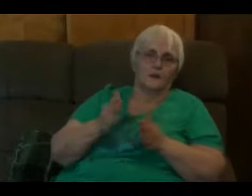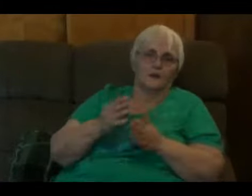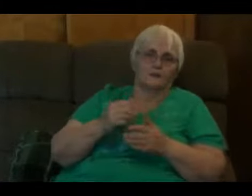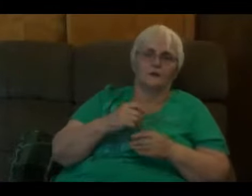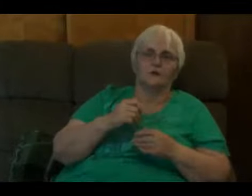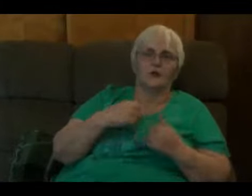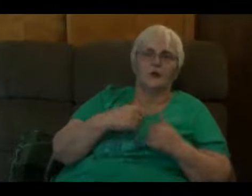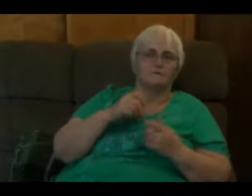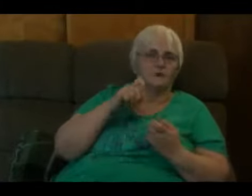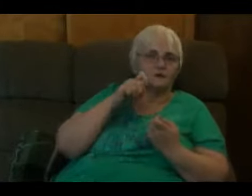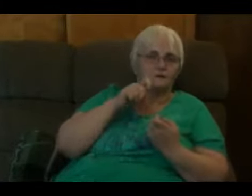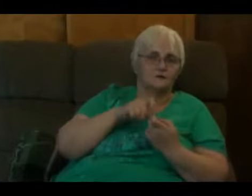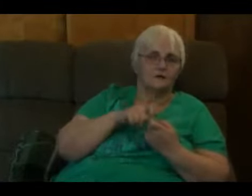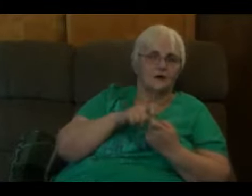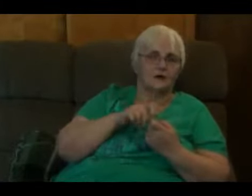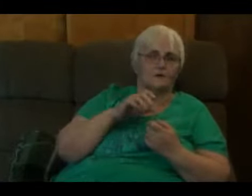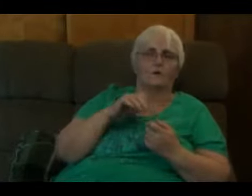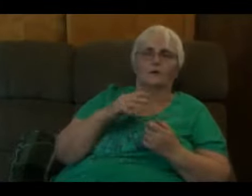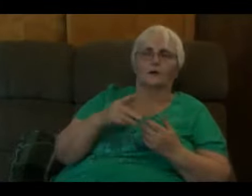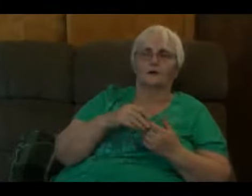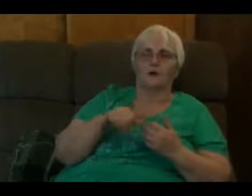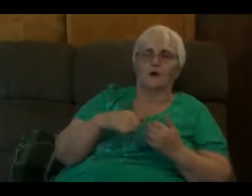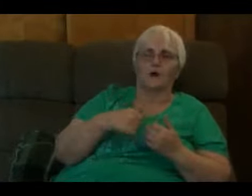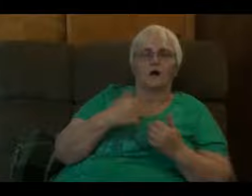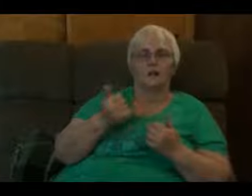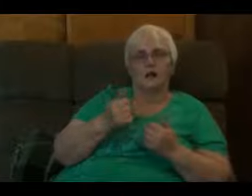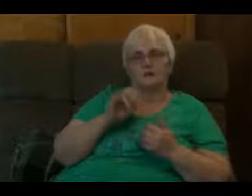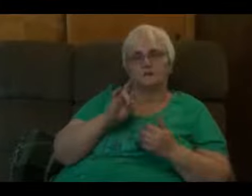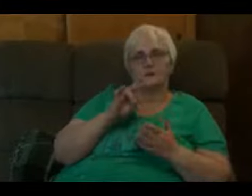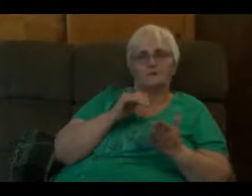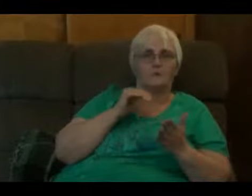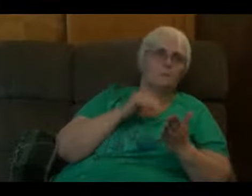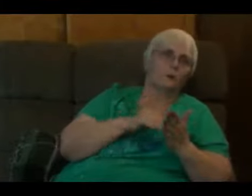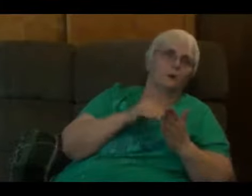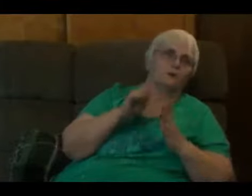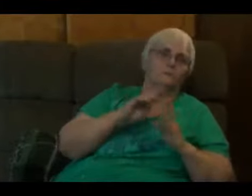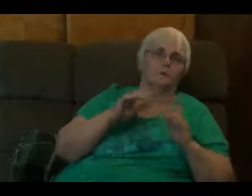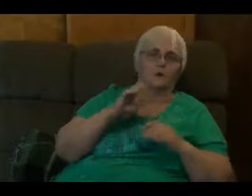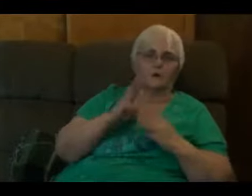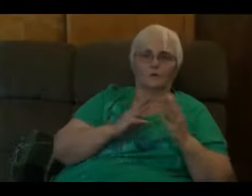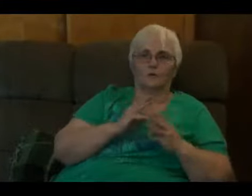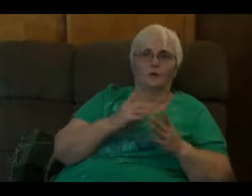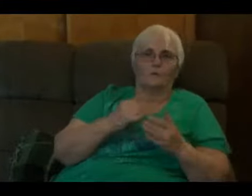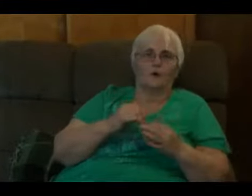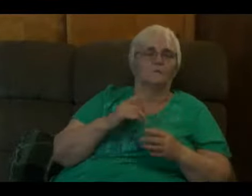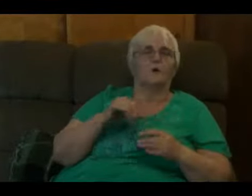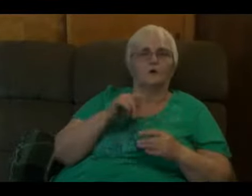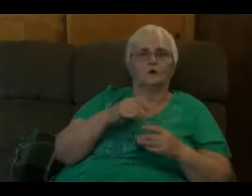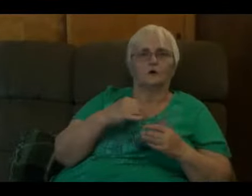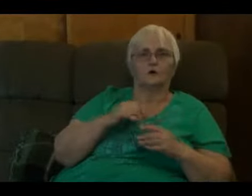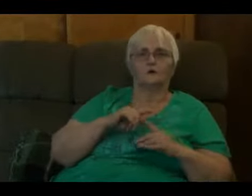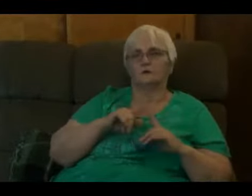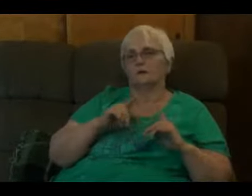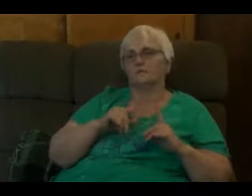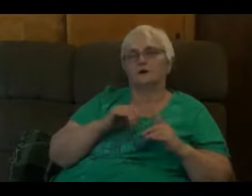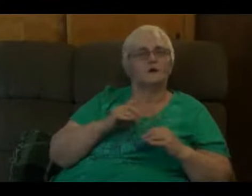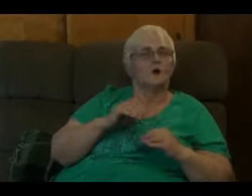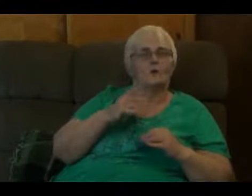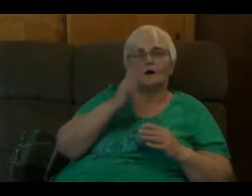a specific, okay, all other 7 billion people in the world, you know, this is what I want, but I want you to have to do something. No, no, no. God has a plan and He